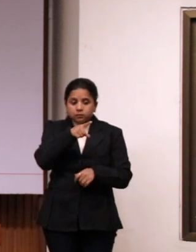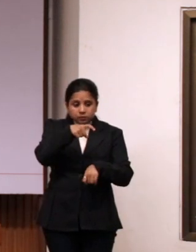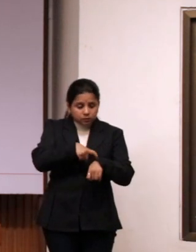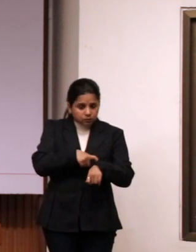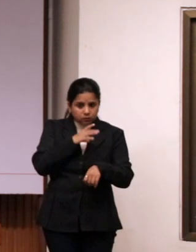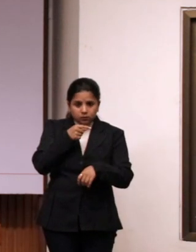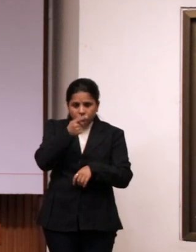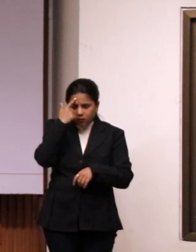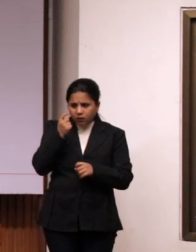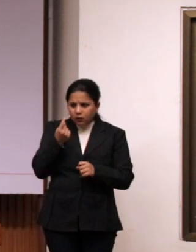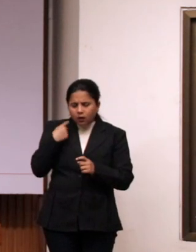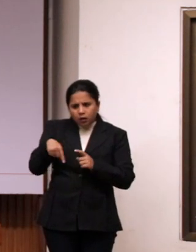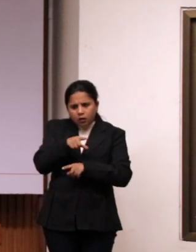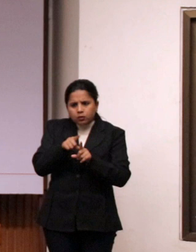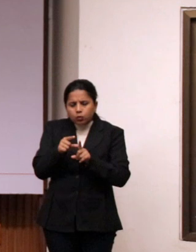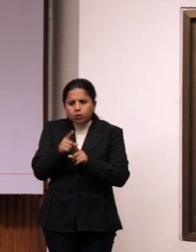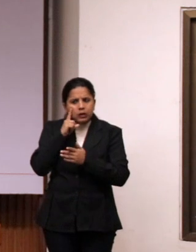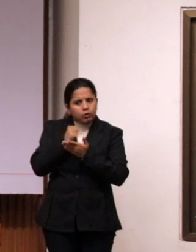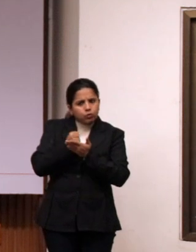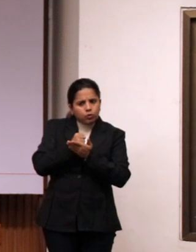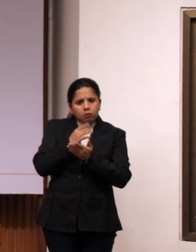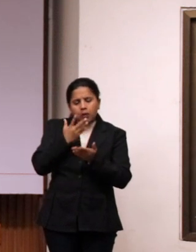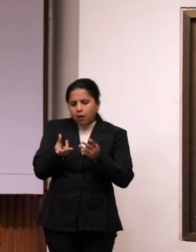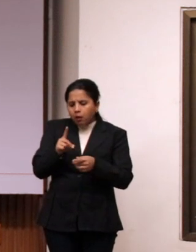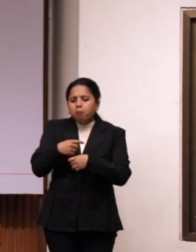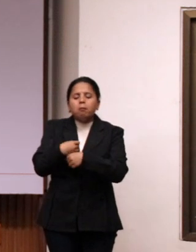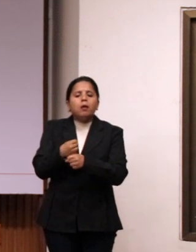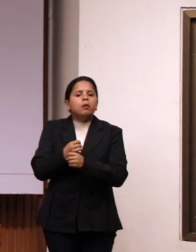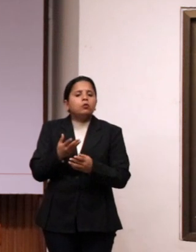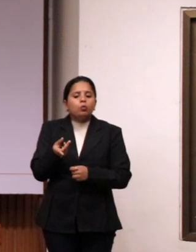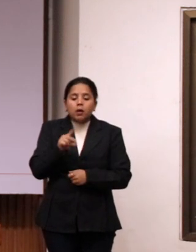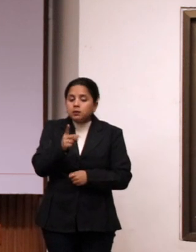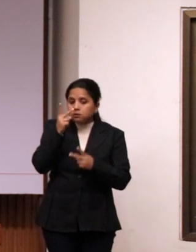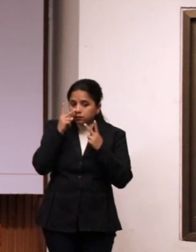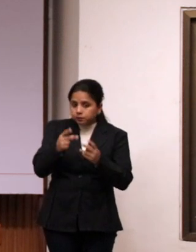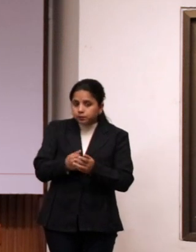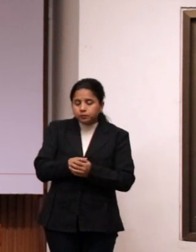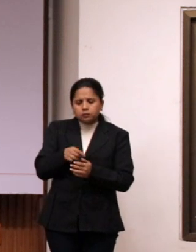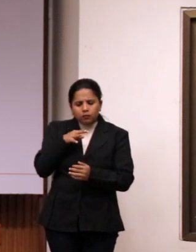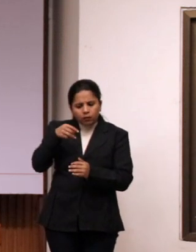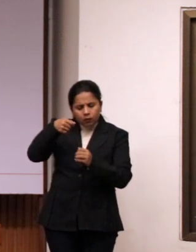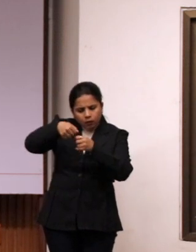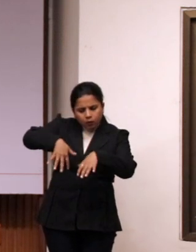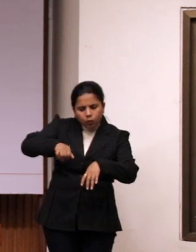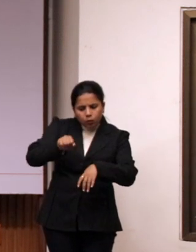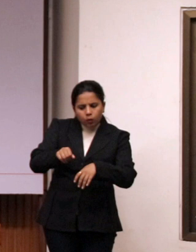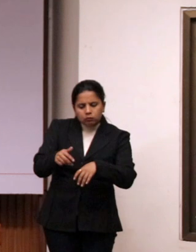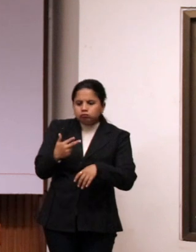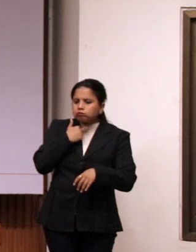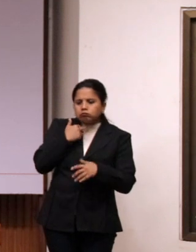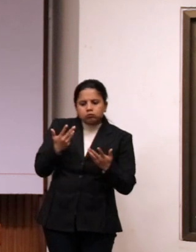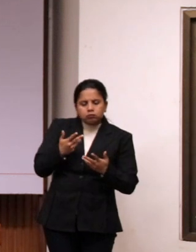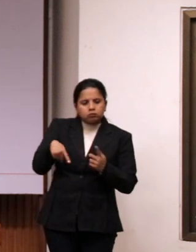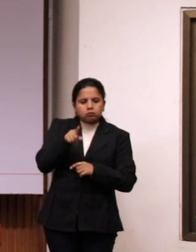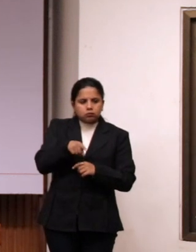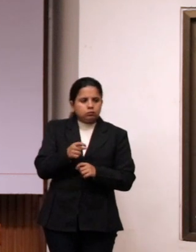try to intervene in a site, which you try to see regeneration, you must see the root stock. And for which you